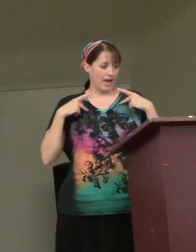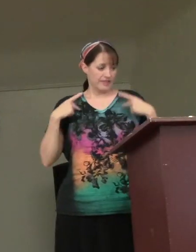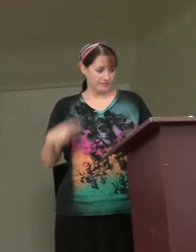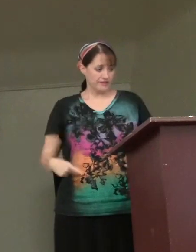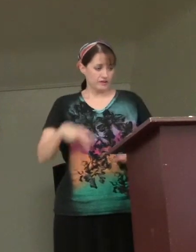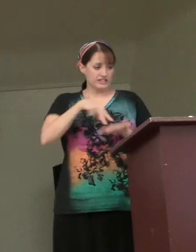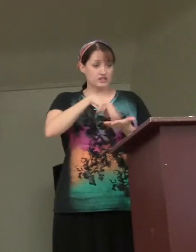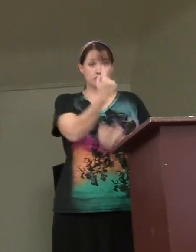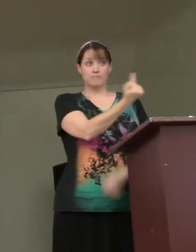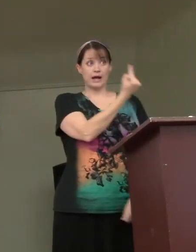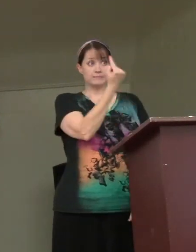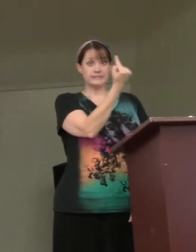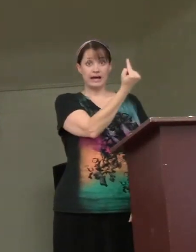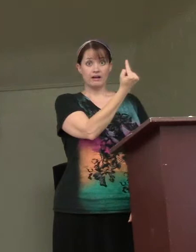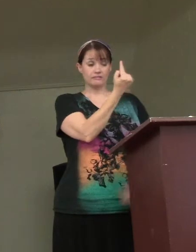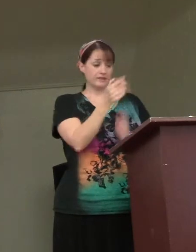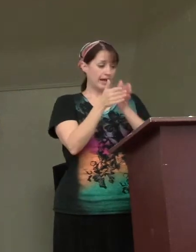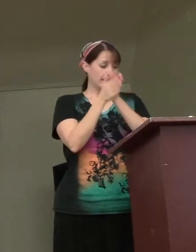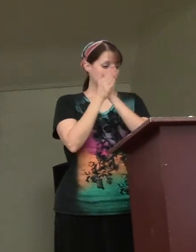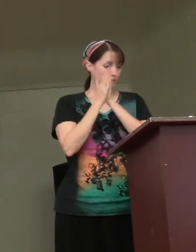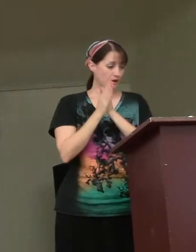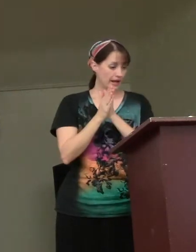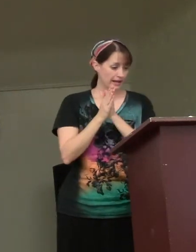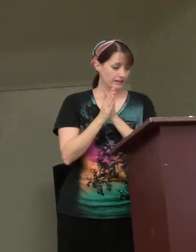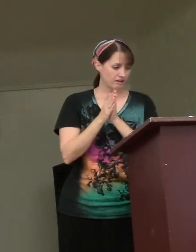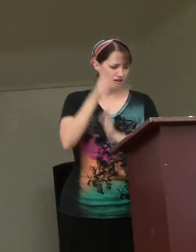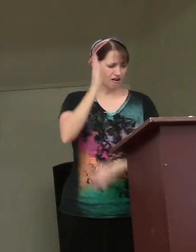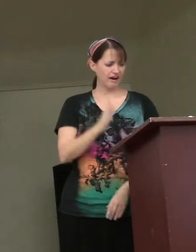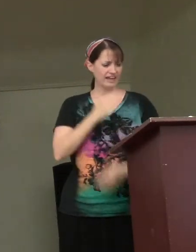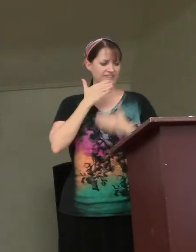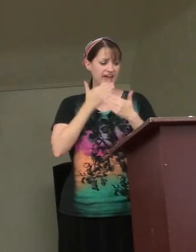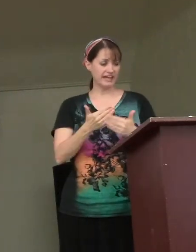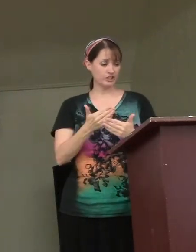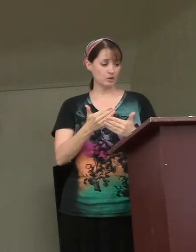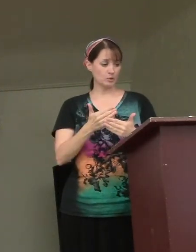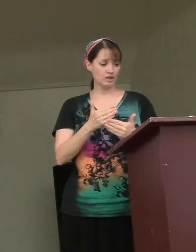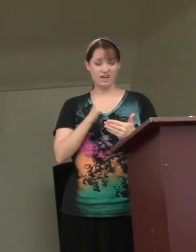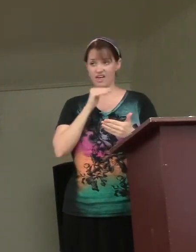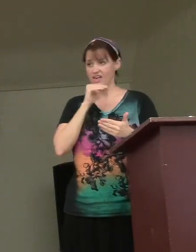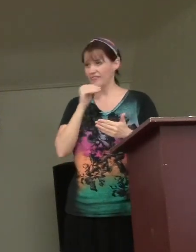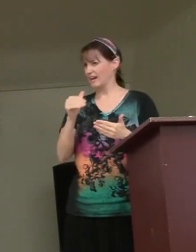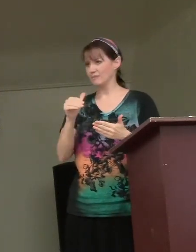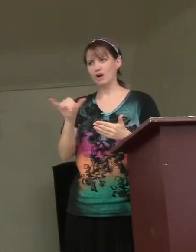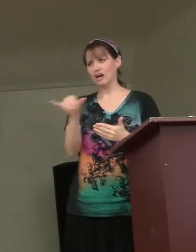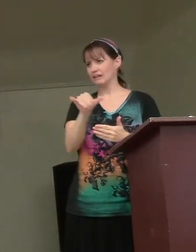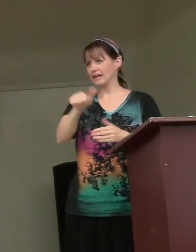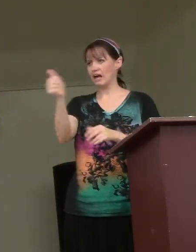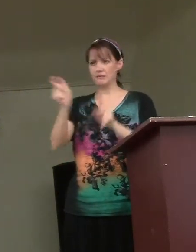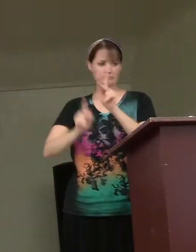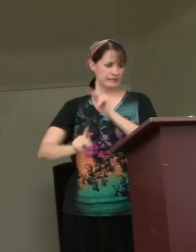And the Pharisee stood by himself and he prayed, God, thank you that I'm not like other